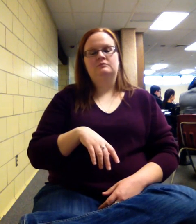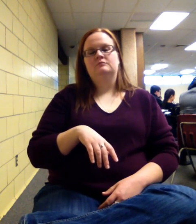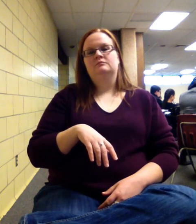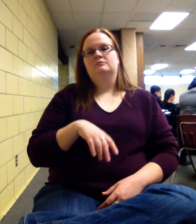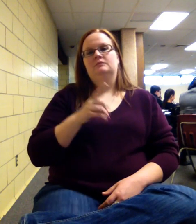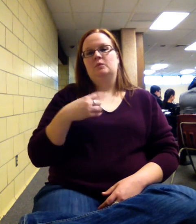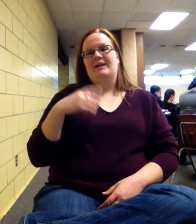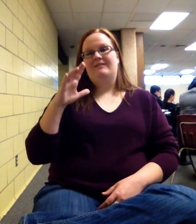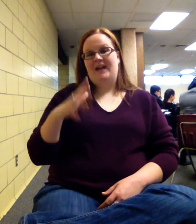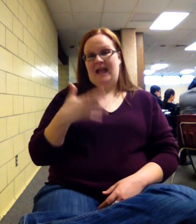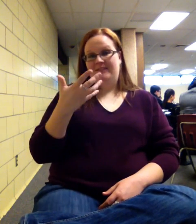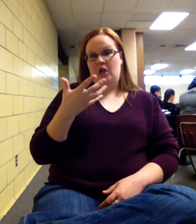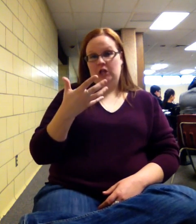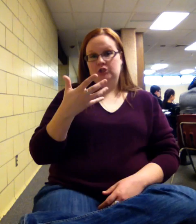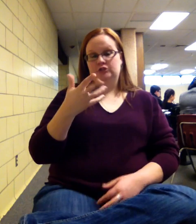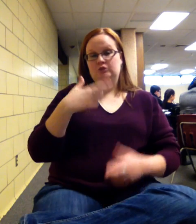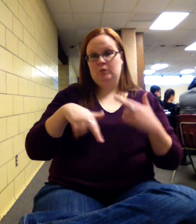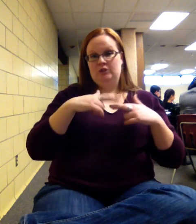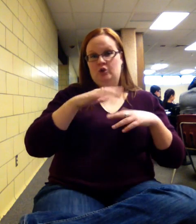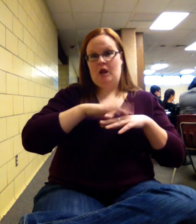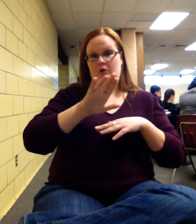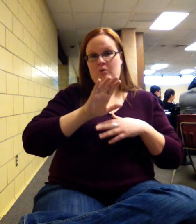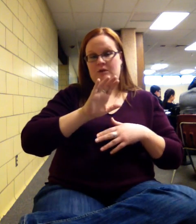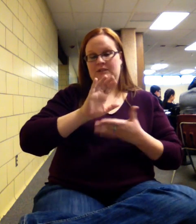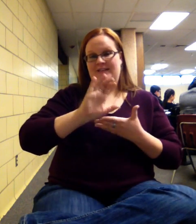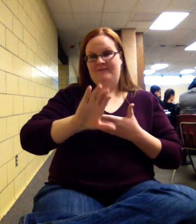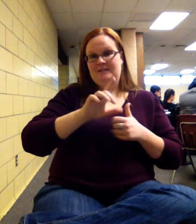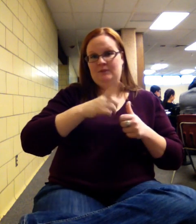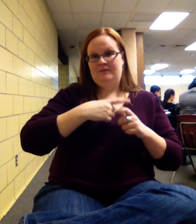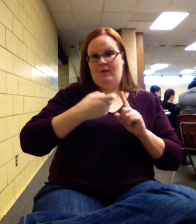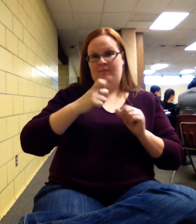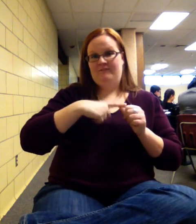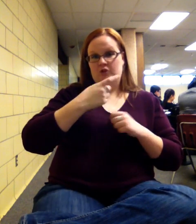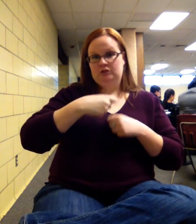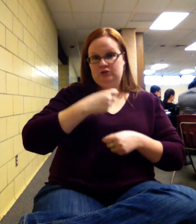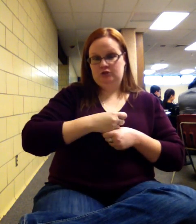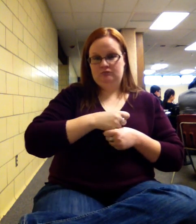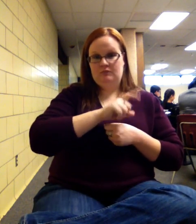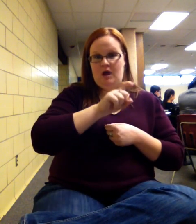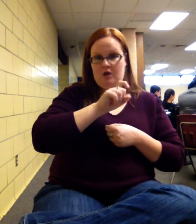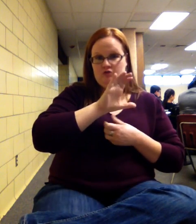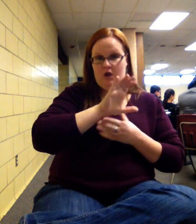$5 return on our investment year 1. But now what's happening is we're getting 6%